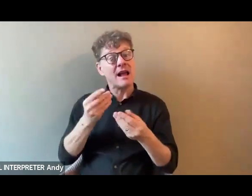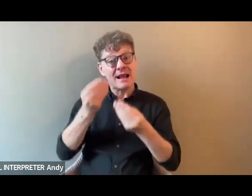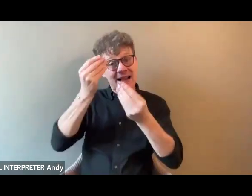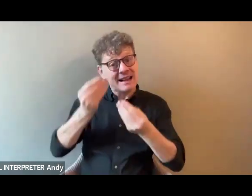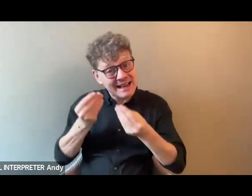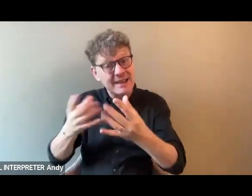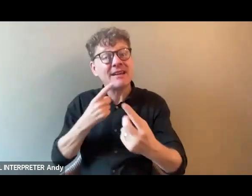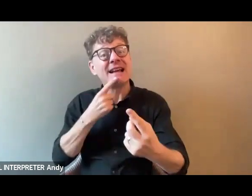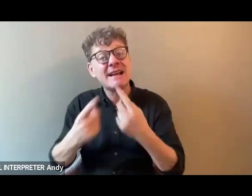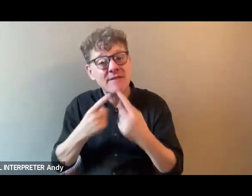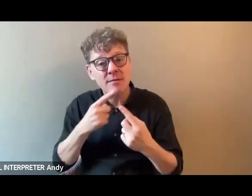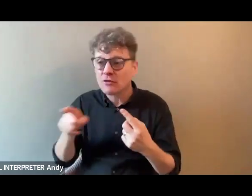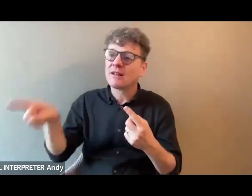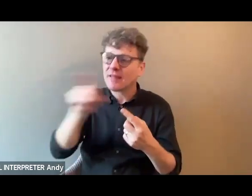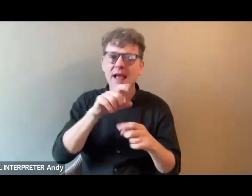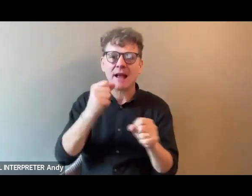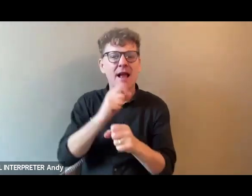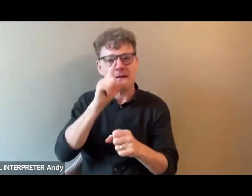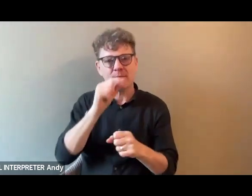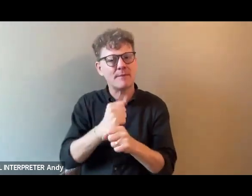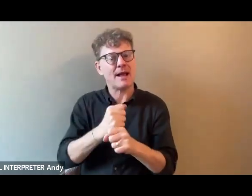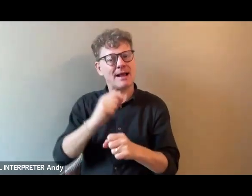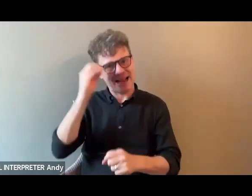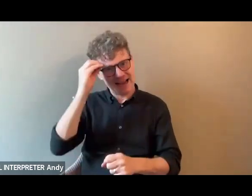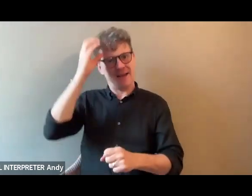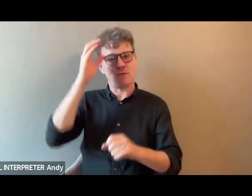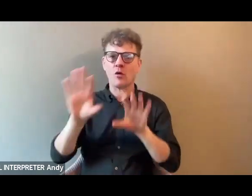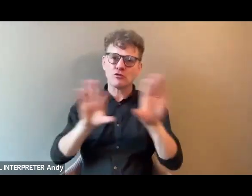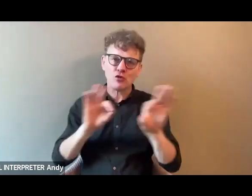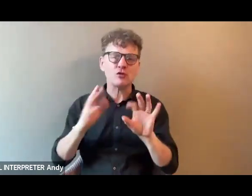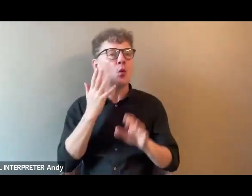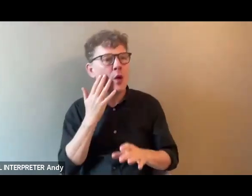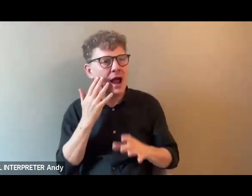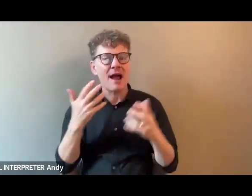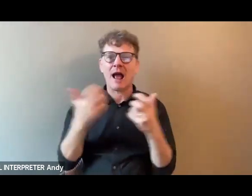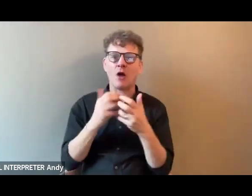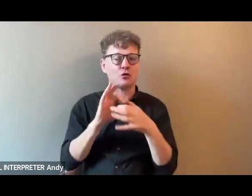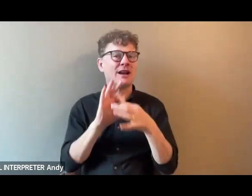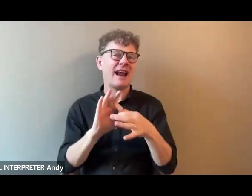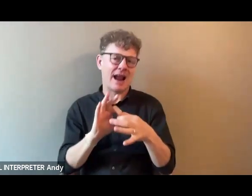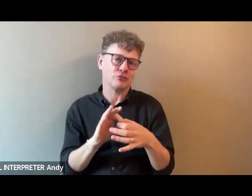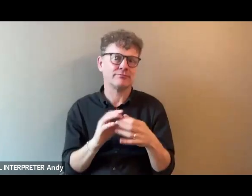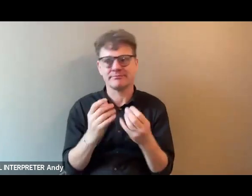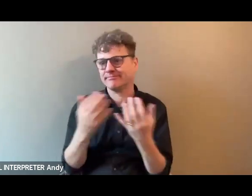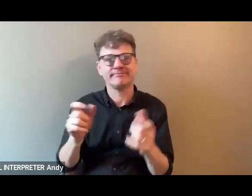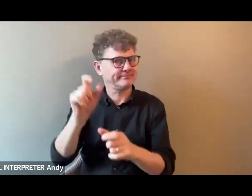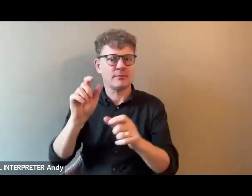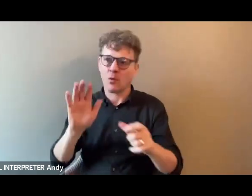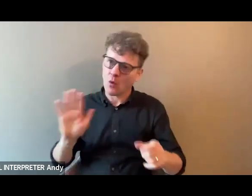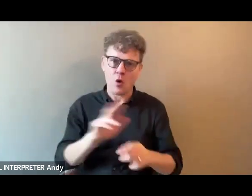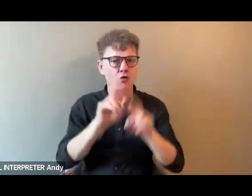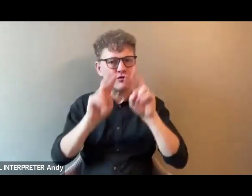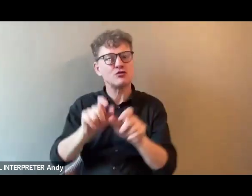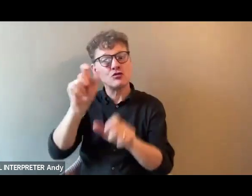informed choice about when and how they engage was almost universally perceived by our participants as something